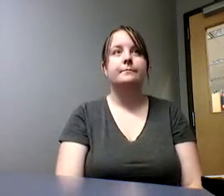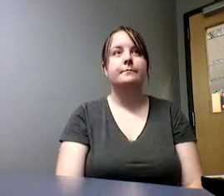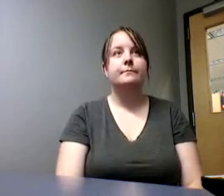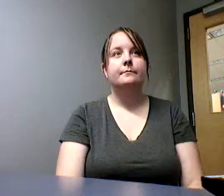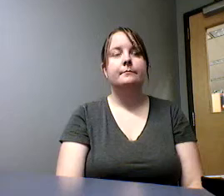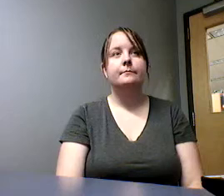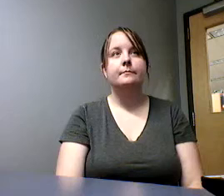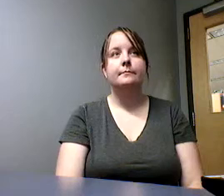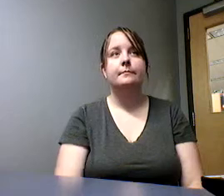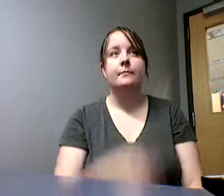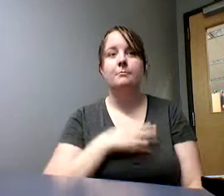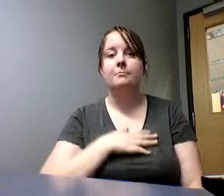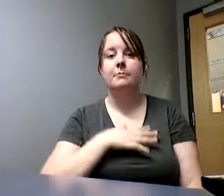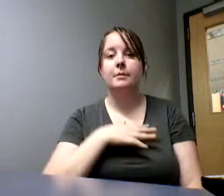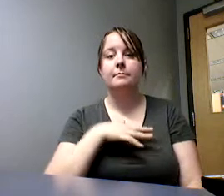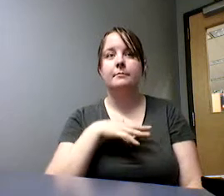Is this sponge saturated?